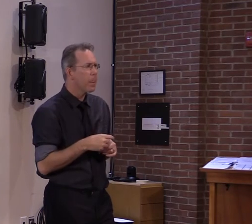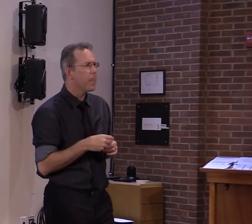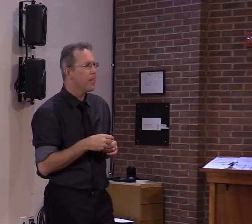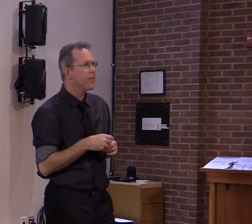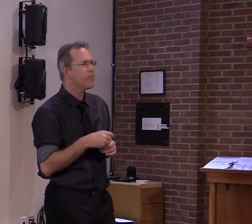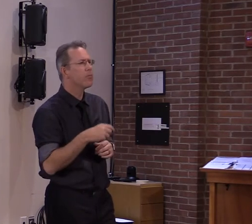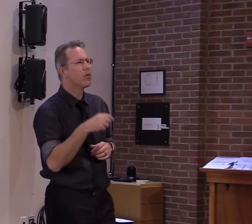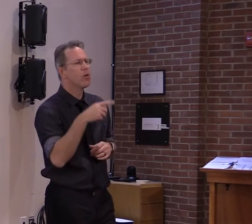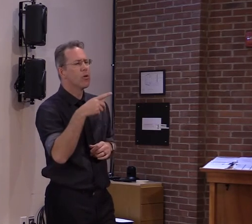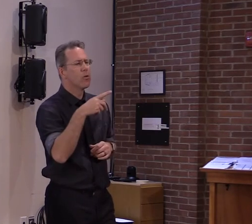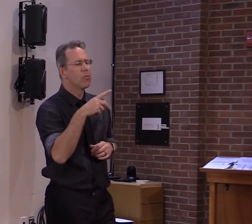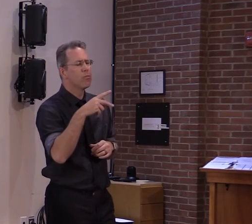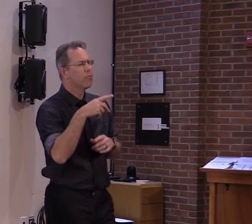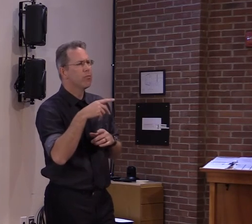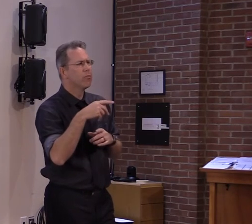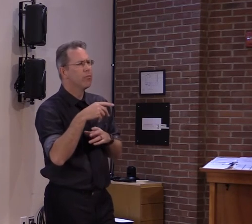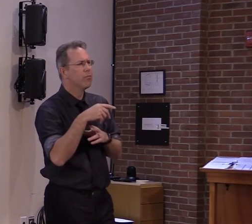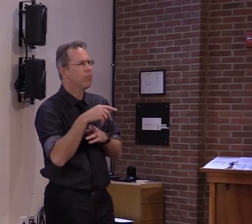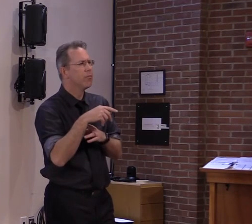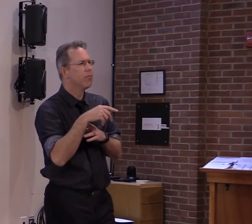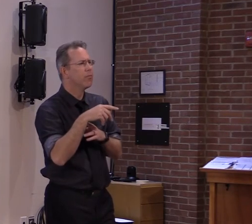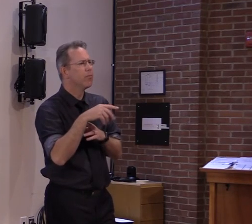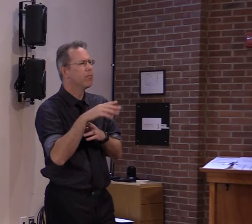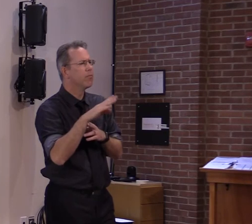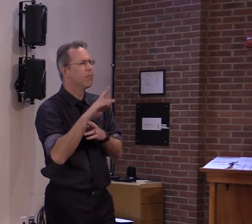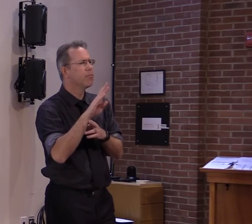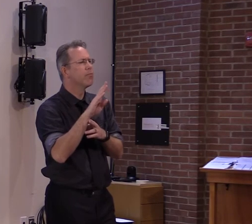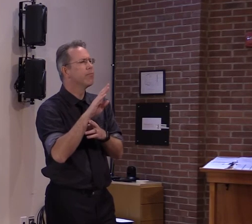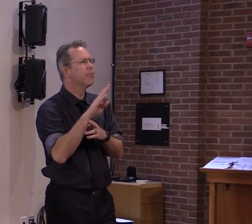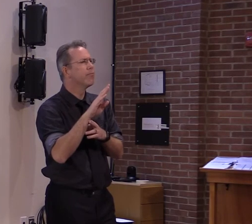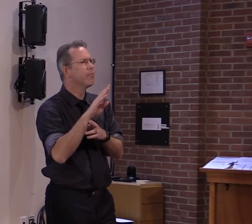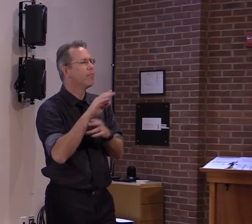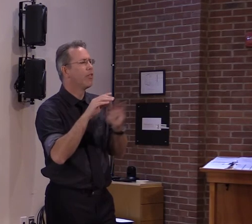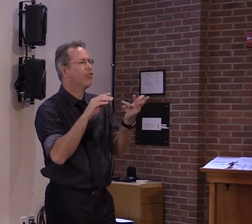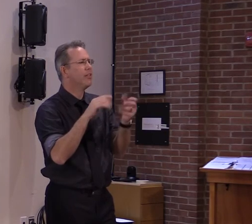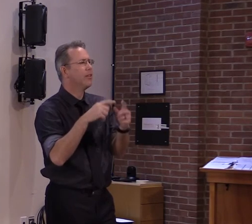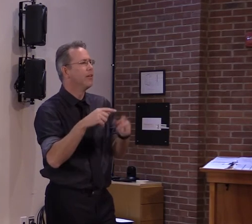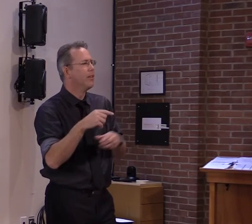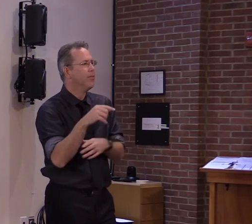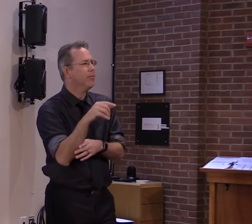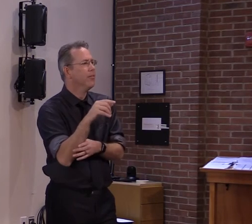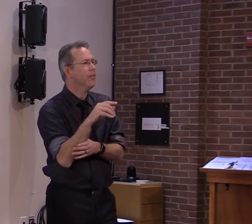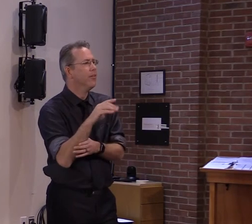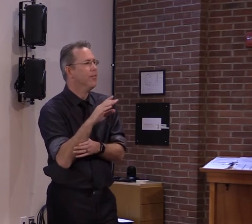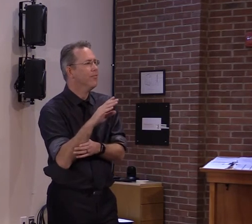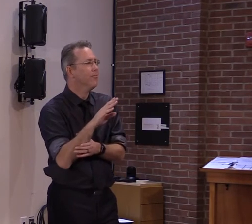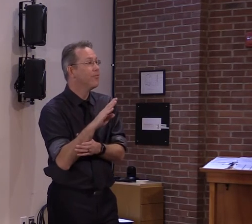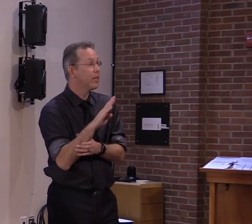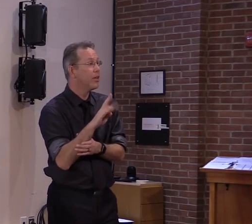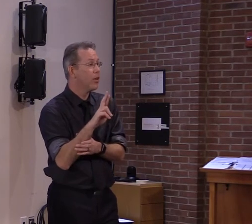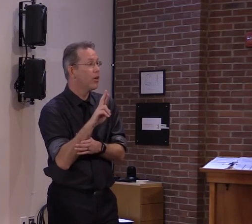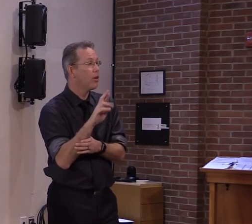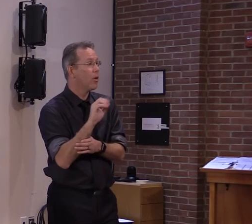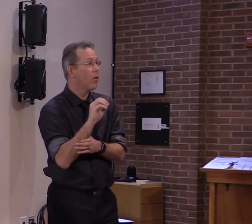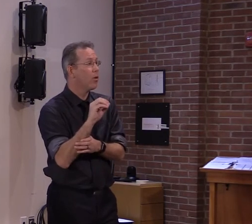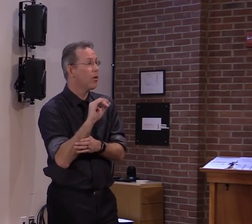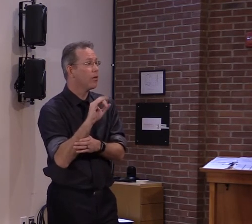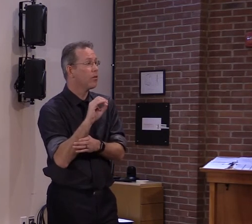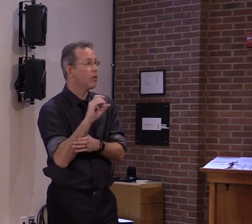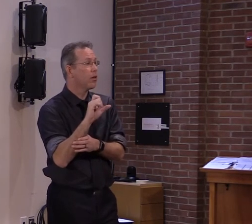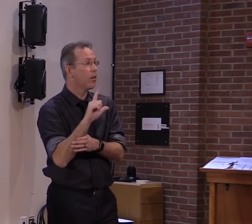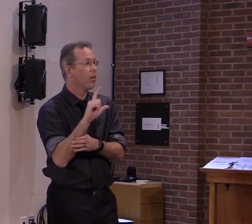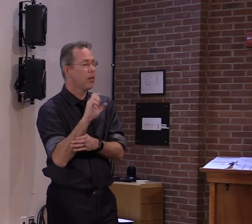recognize that some providers are using labs that have a backlog, and we're asking those providers to switch the